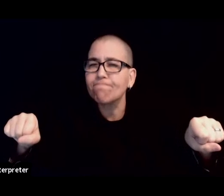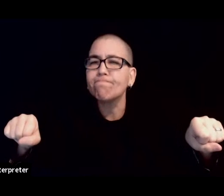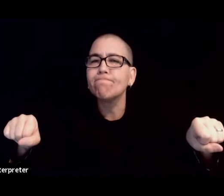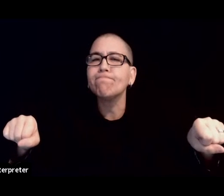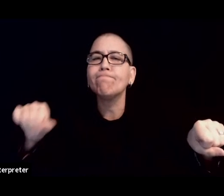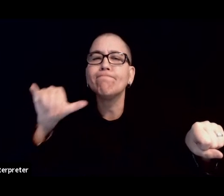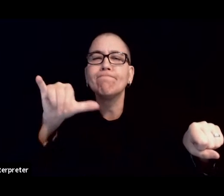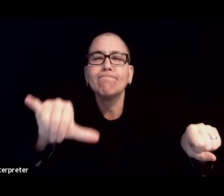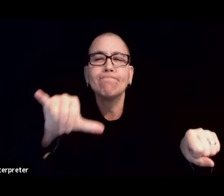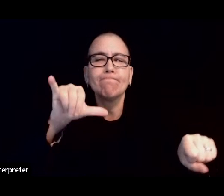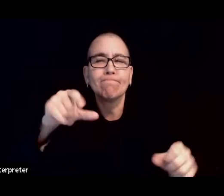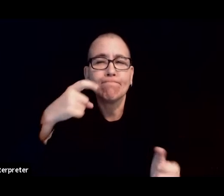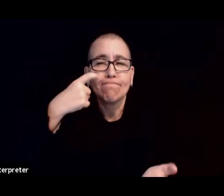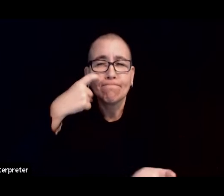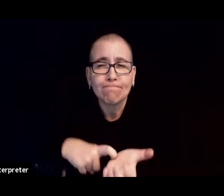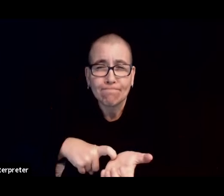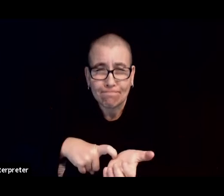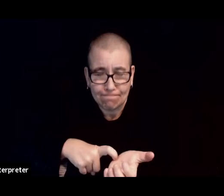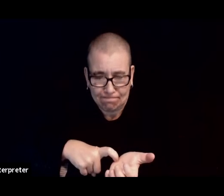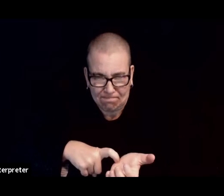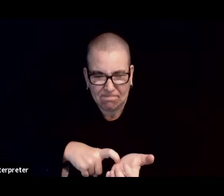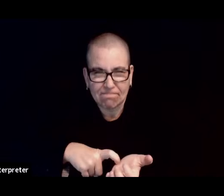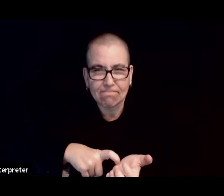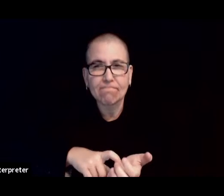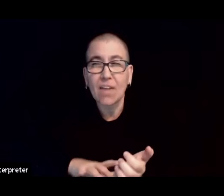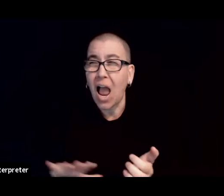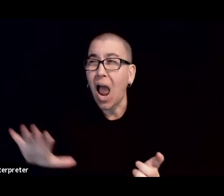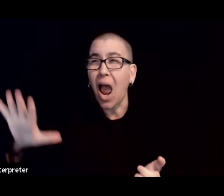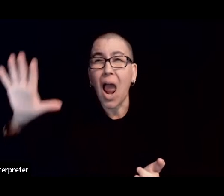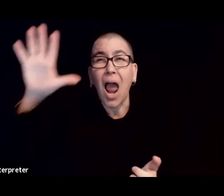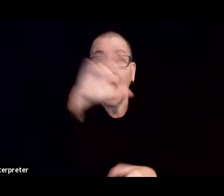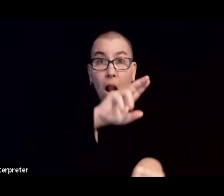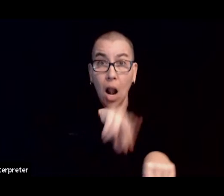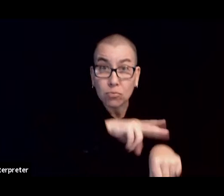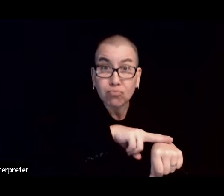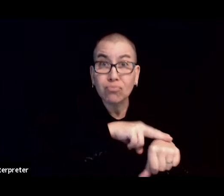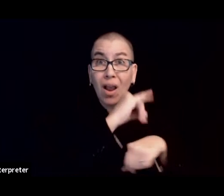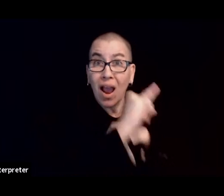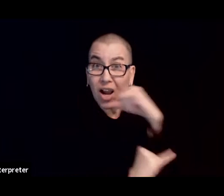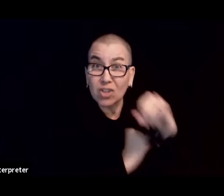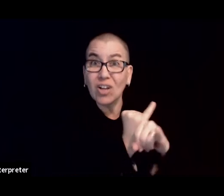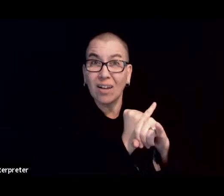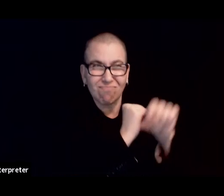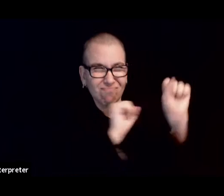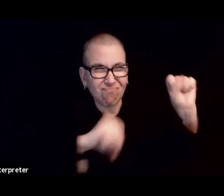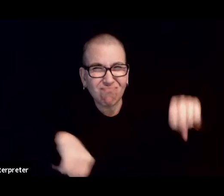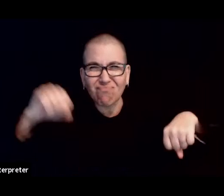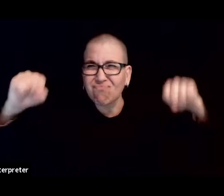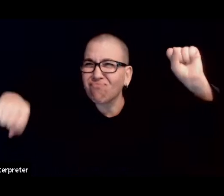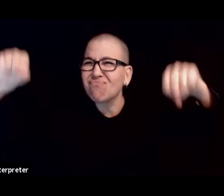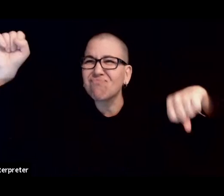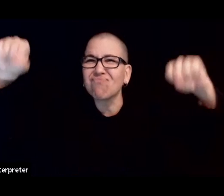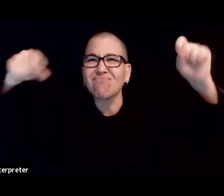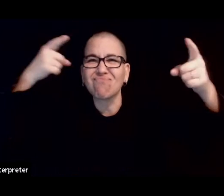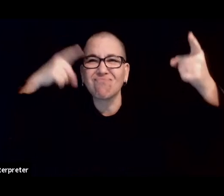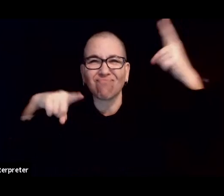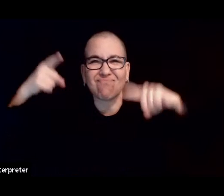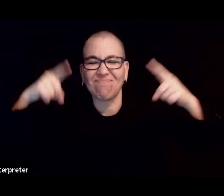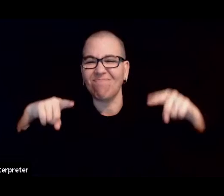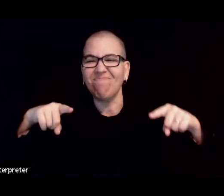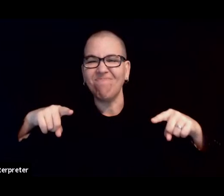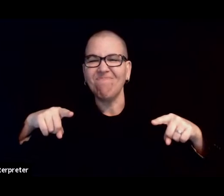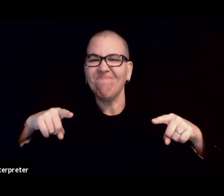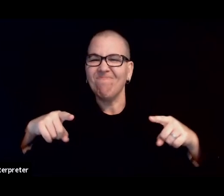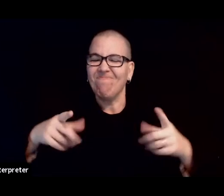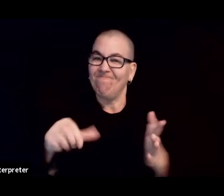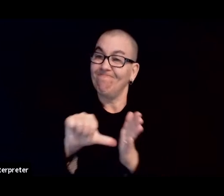and internationally as well, that when you get to, like, I keep mentioning this per population case growth